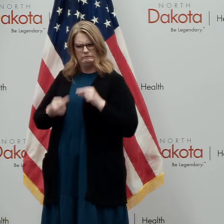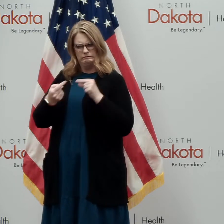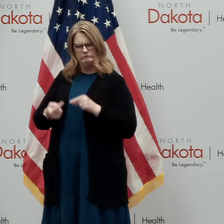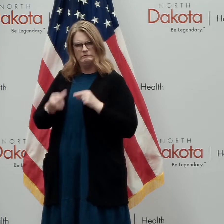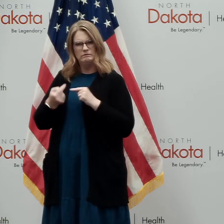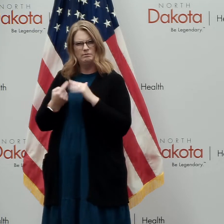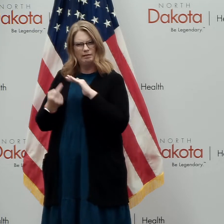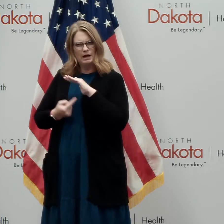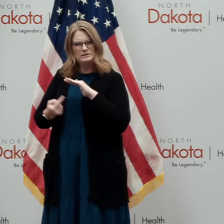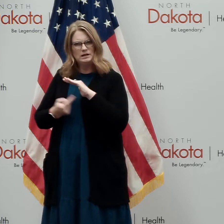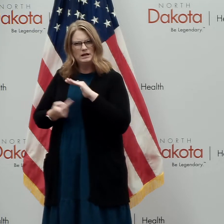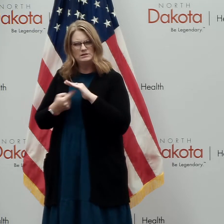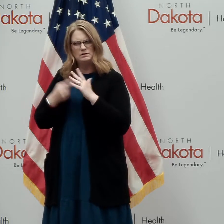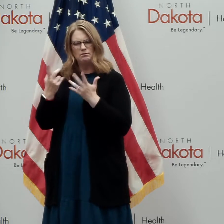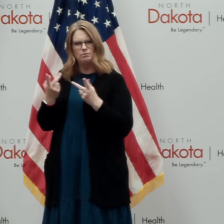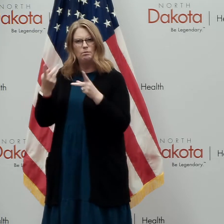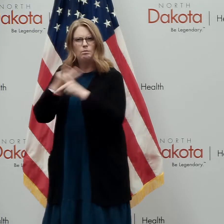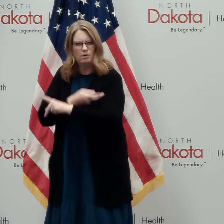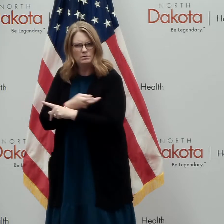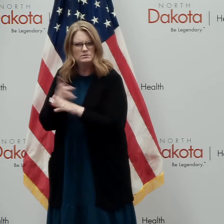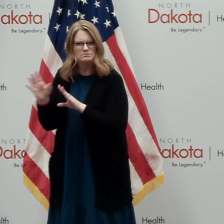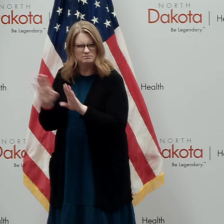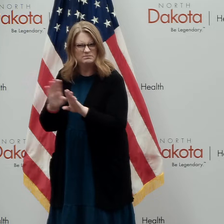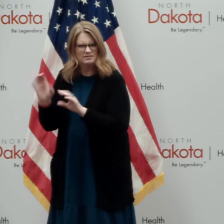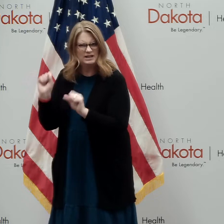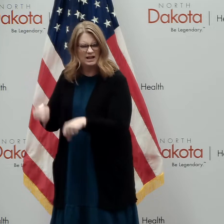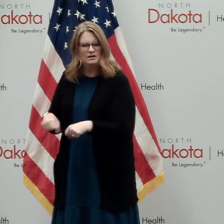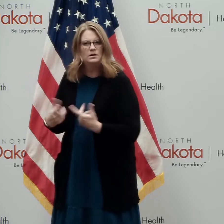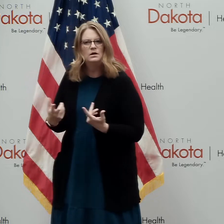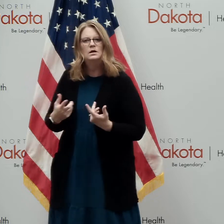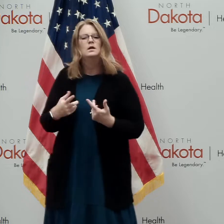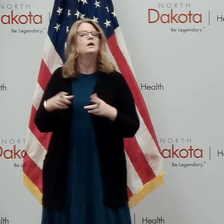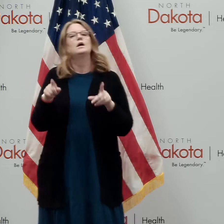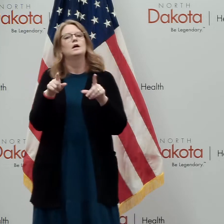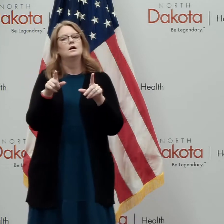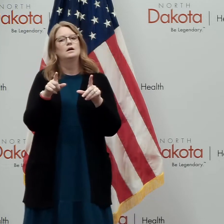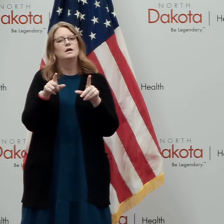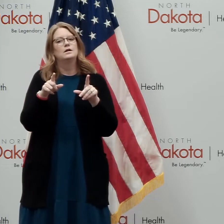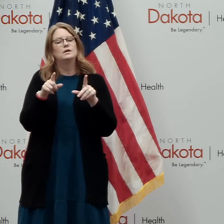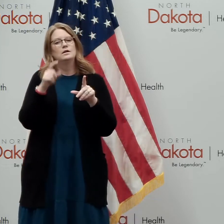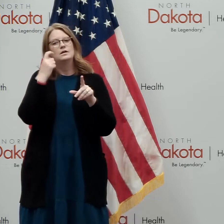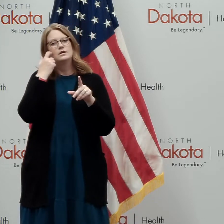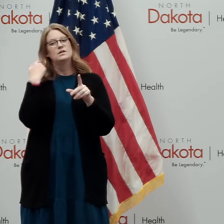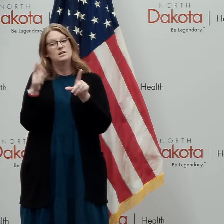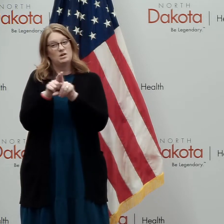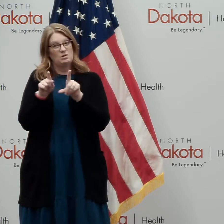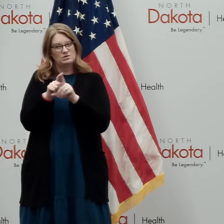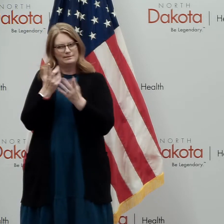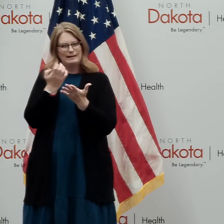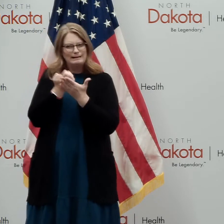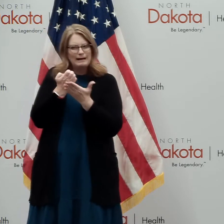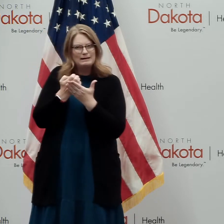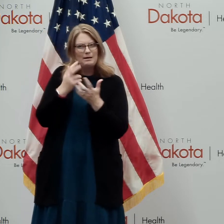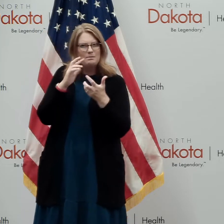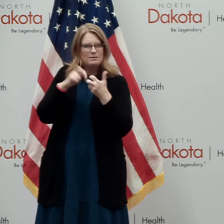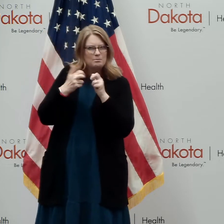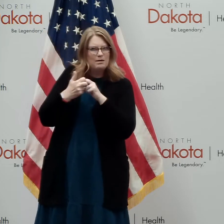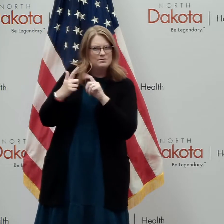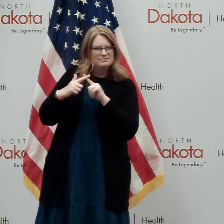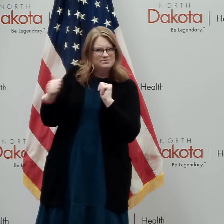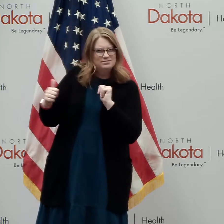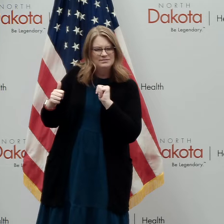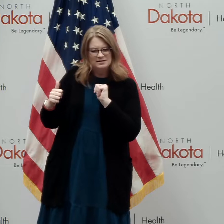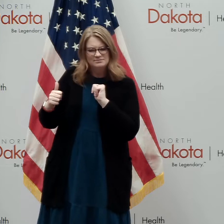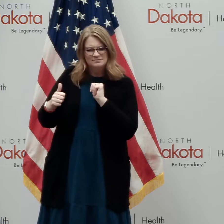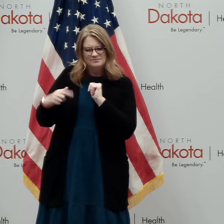isolation. Economic health, which we know contributes greatly to the factors of well-being. And then, of course, those things are